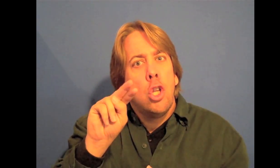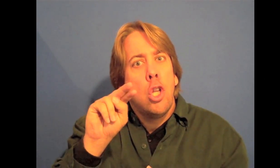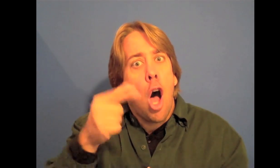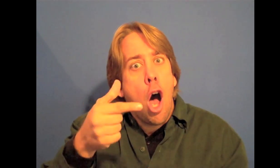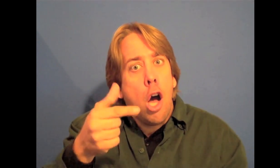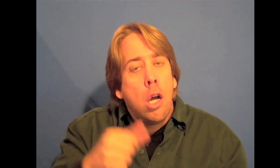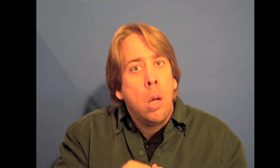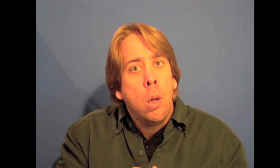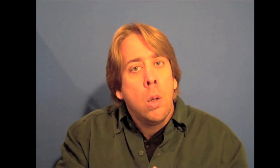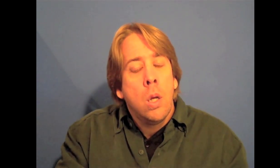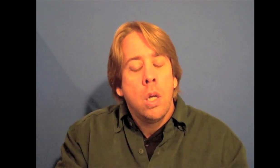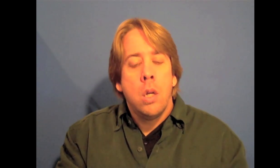How long?